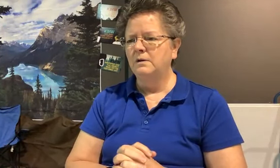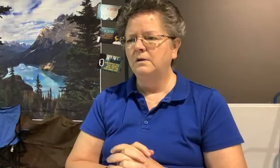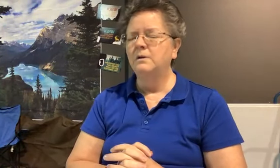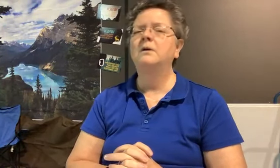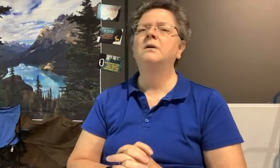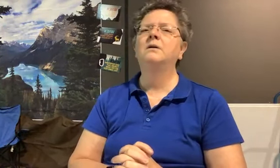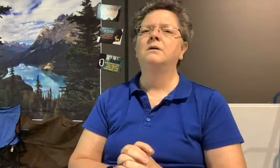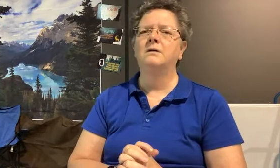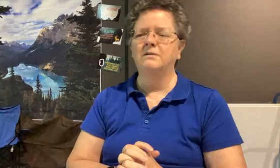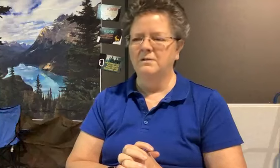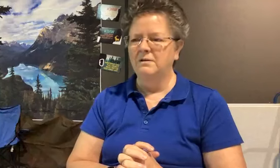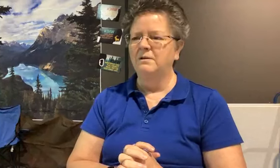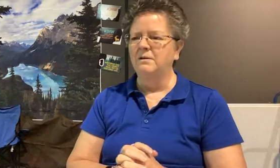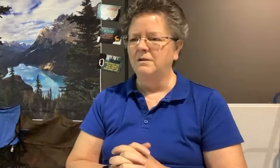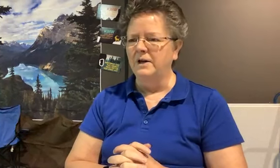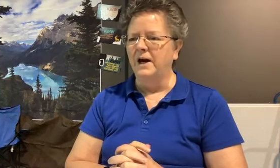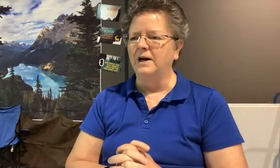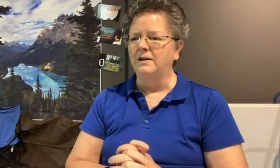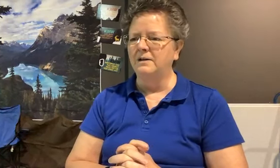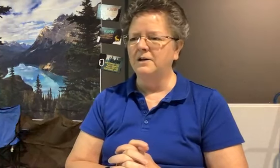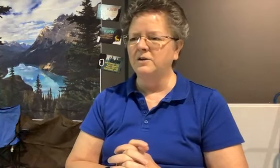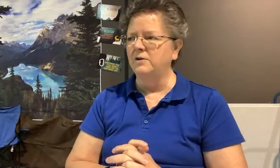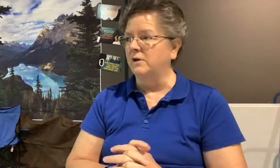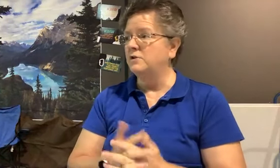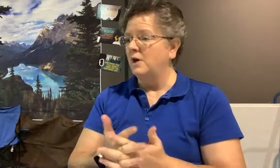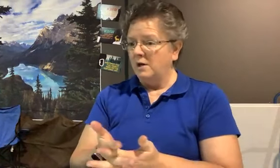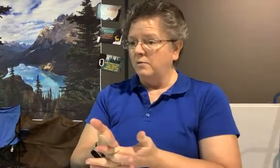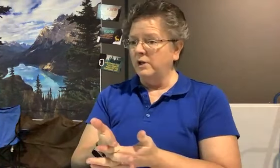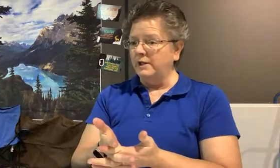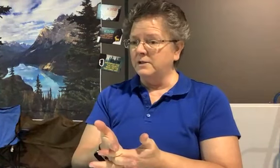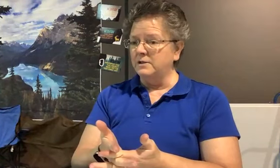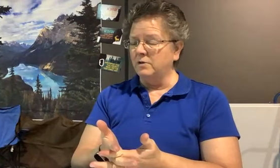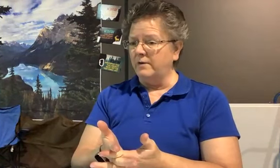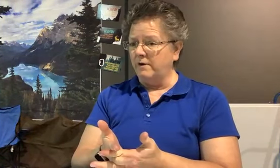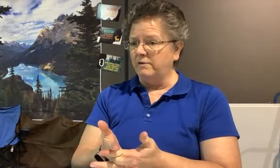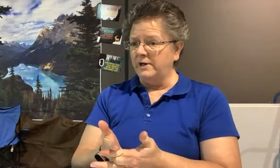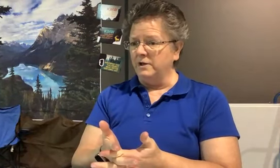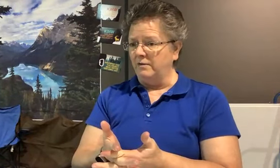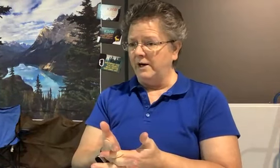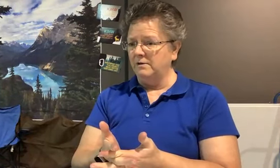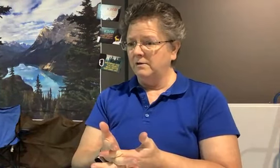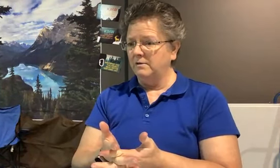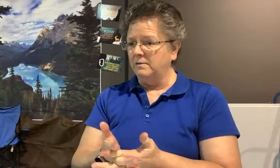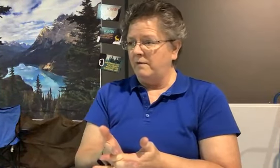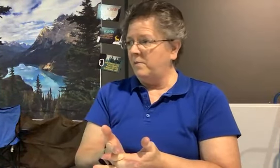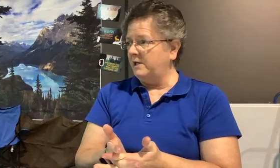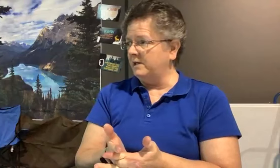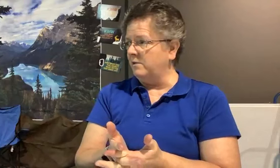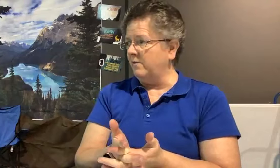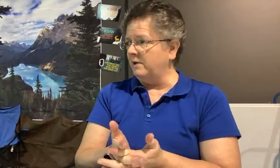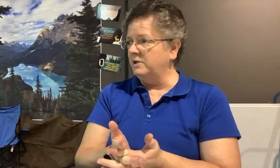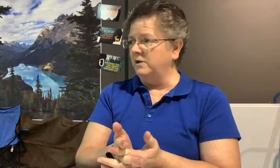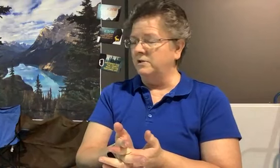grace. Oh. Yeah, that's good, because really that's the story of Revelation, right? I mean, everybody thinks that Revelation is